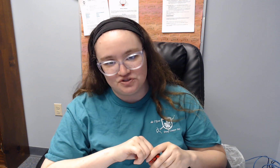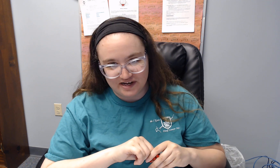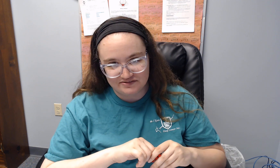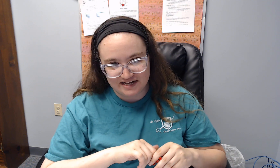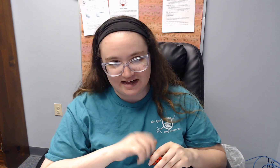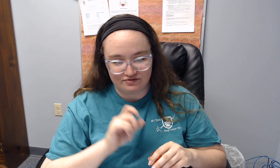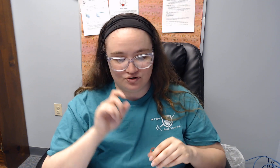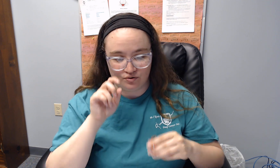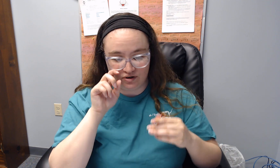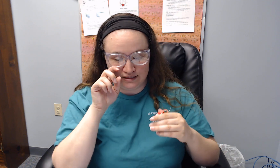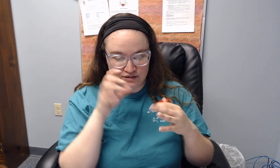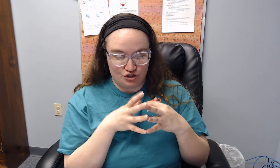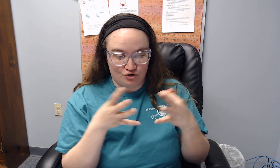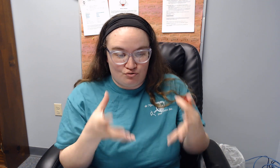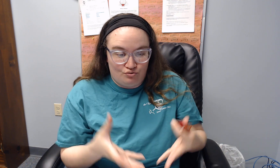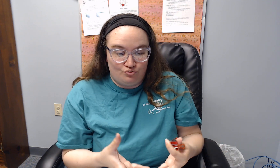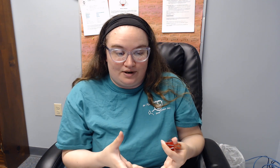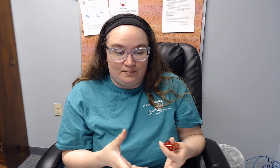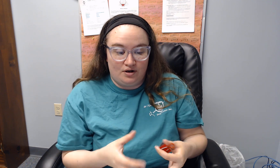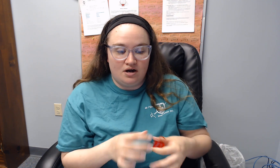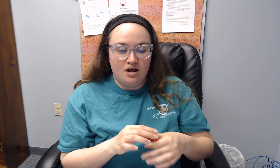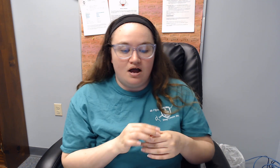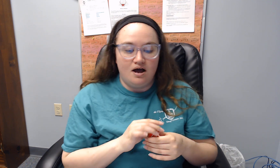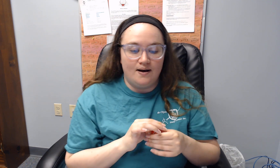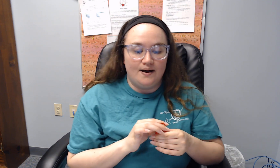have to have your own grammar.